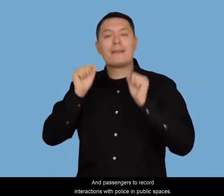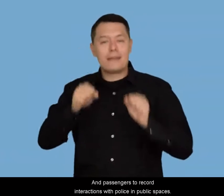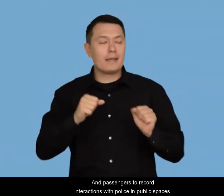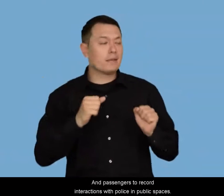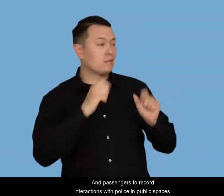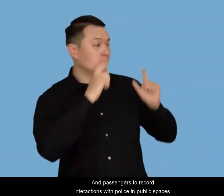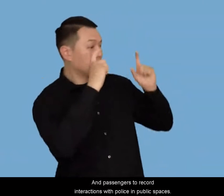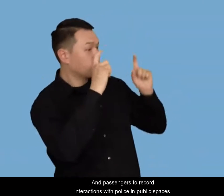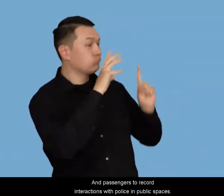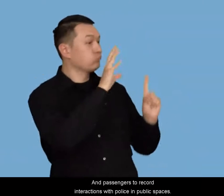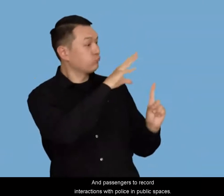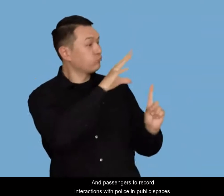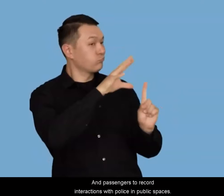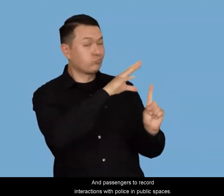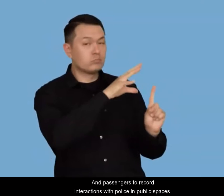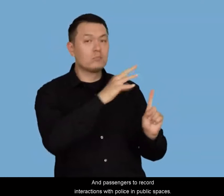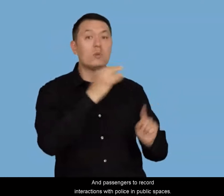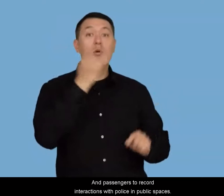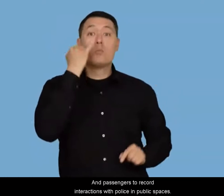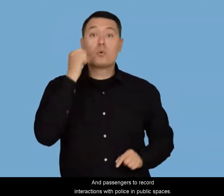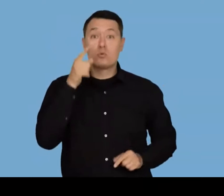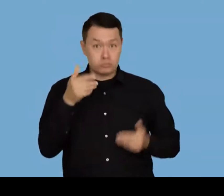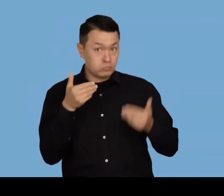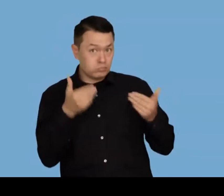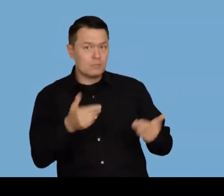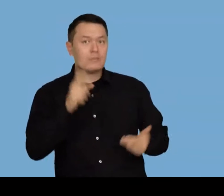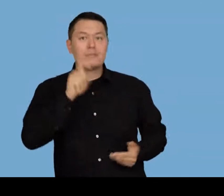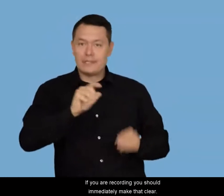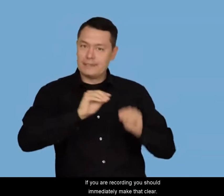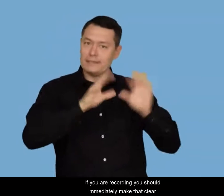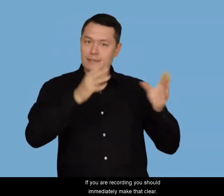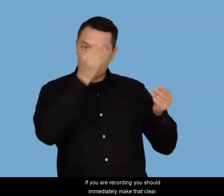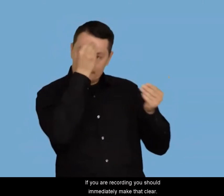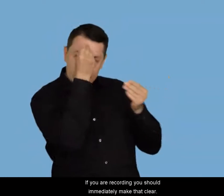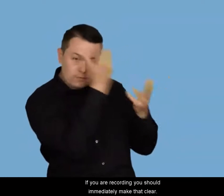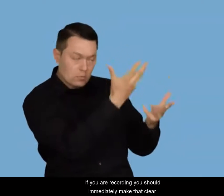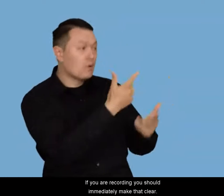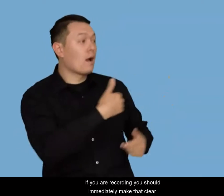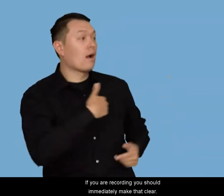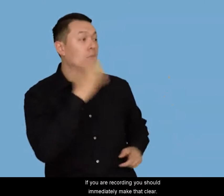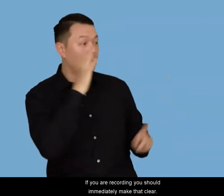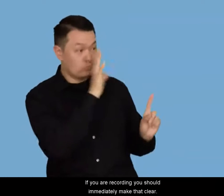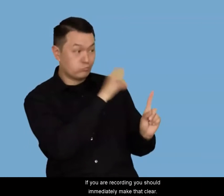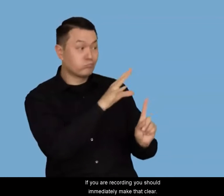record interactions with police in public spaces. If you are recording, you should immediately make that